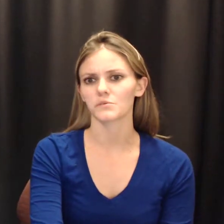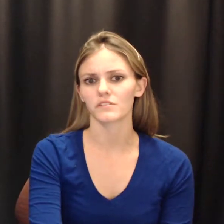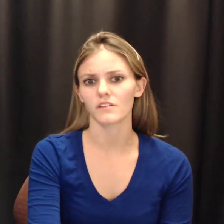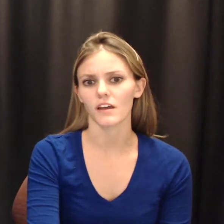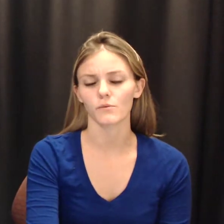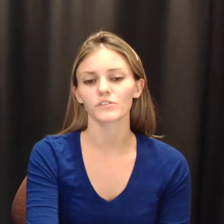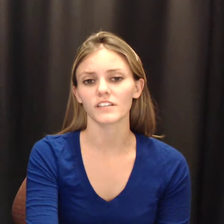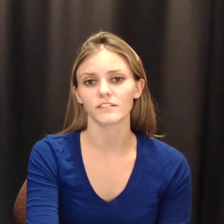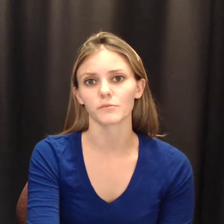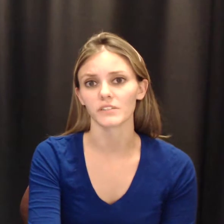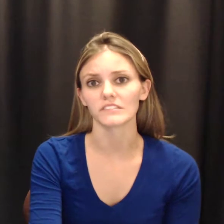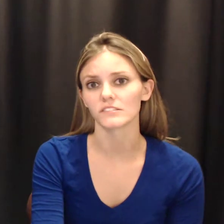enough. I worked at different places.